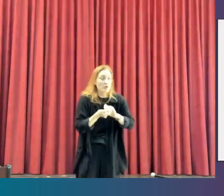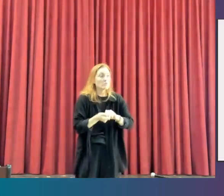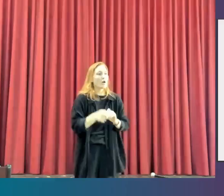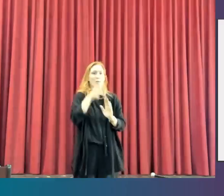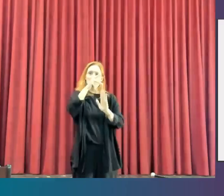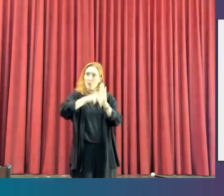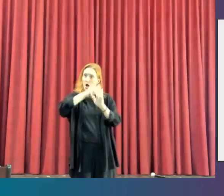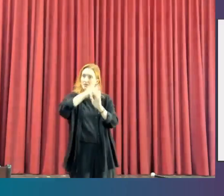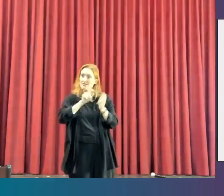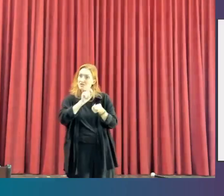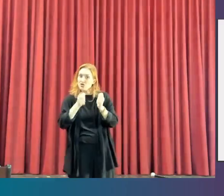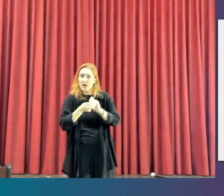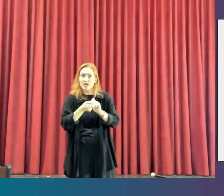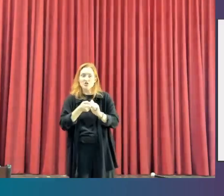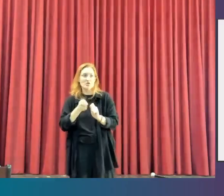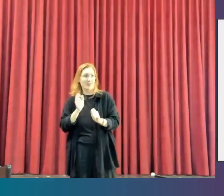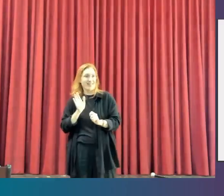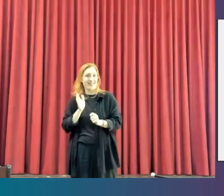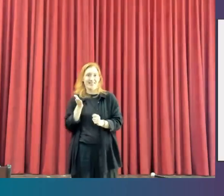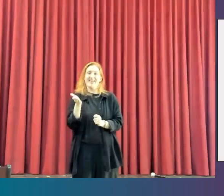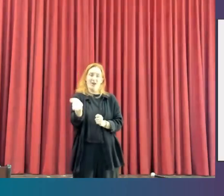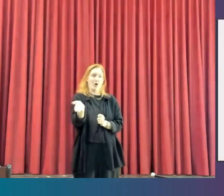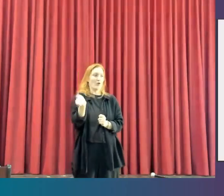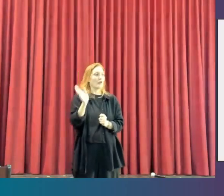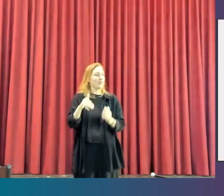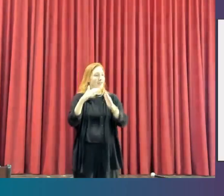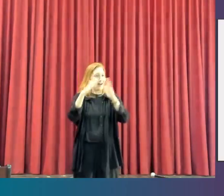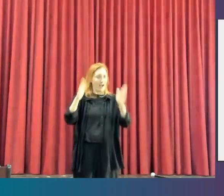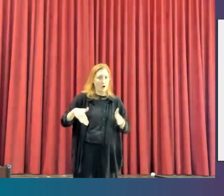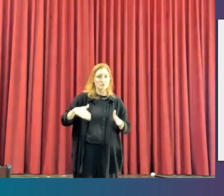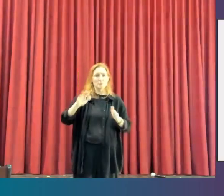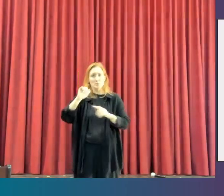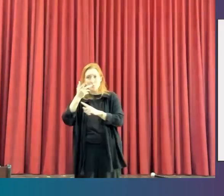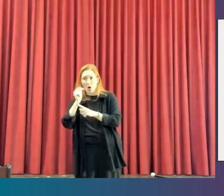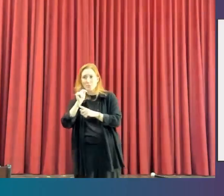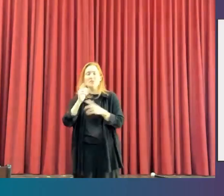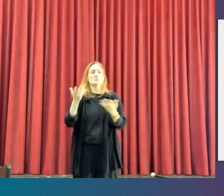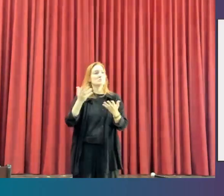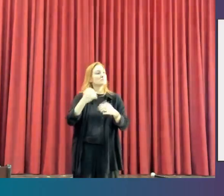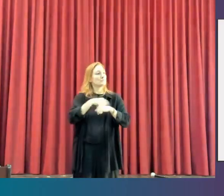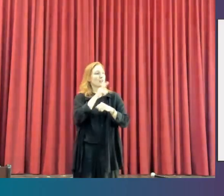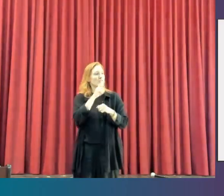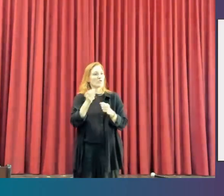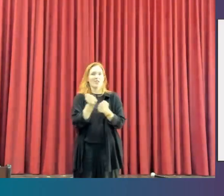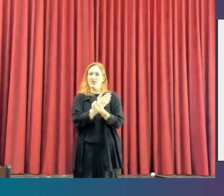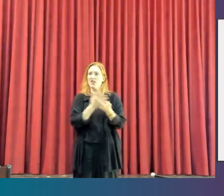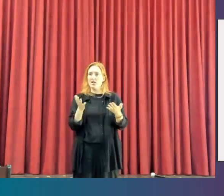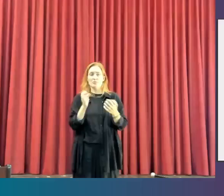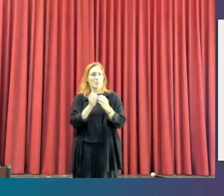policies at that housing that make it more accessible for tenants with disabilities.